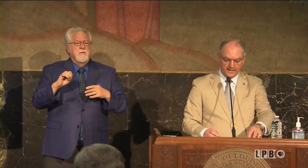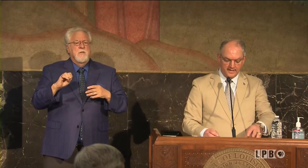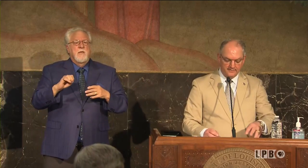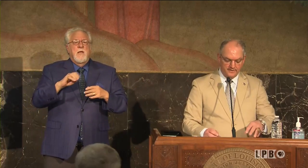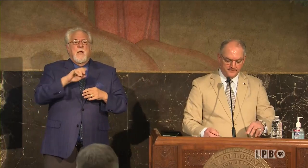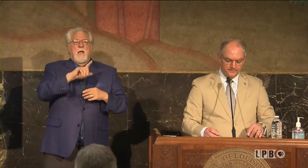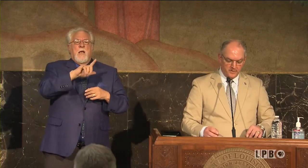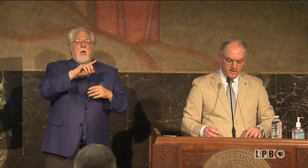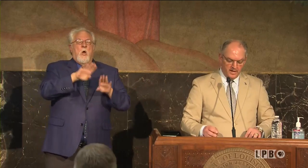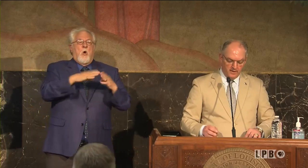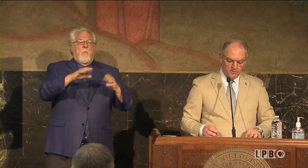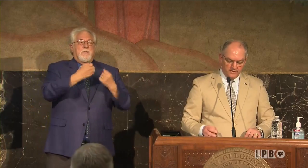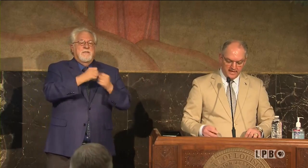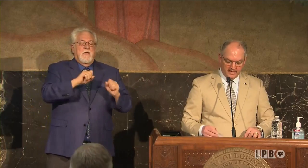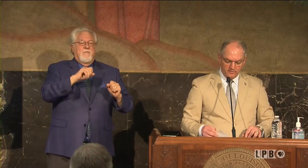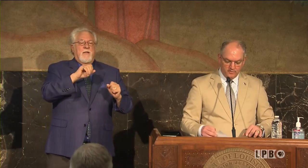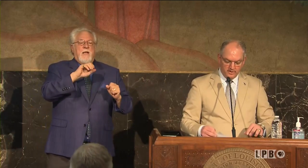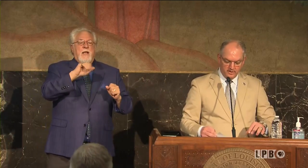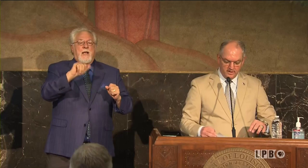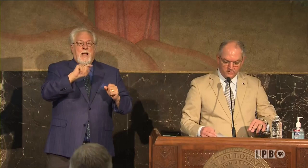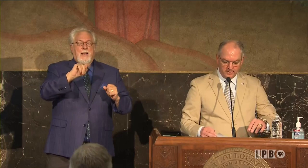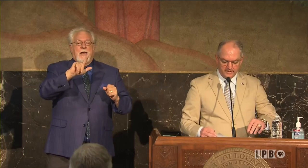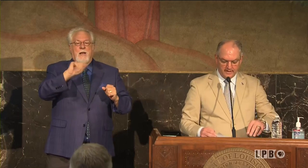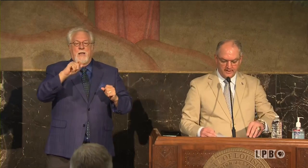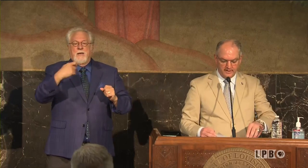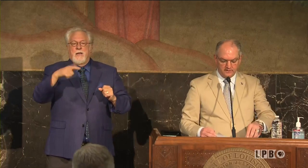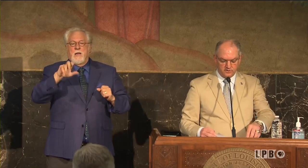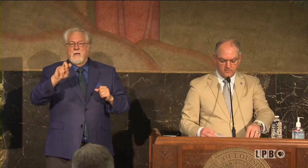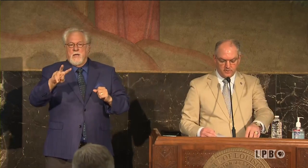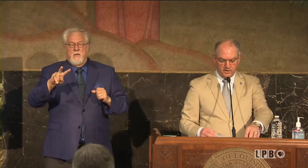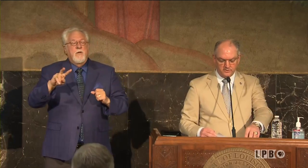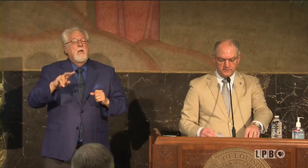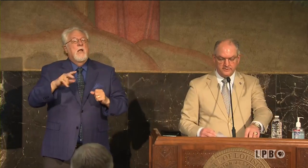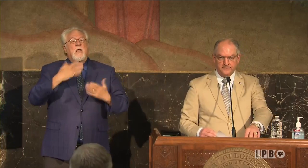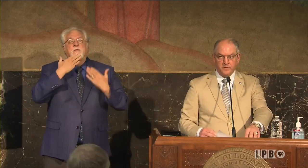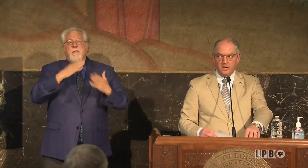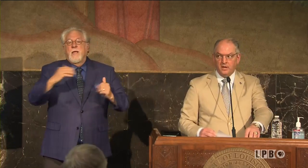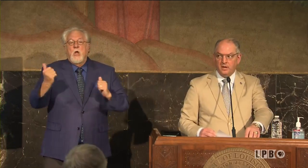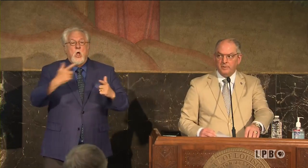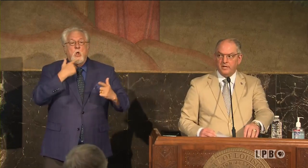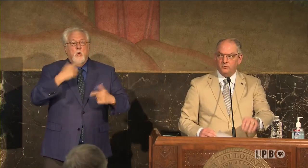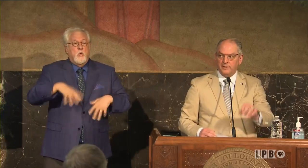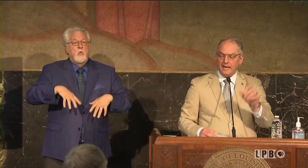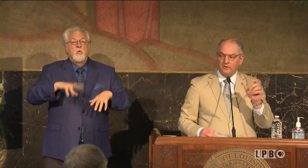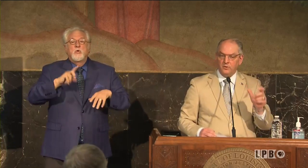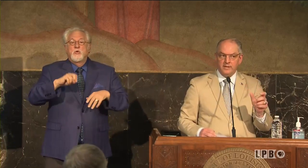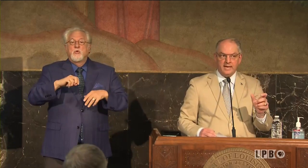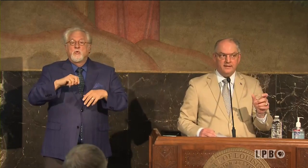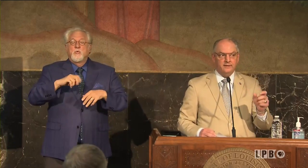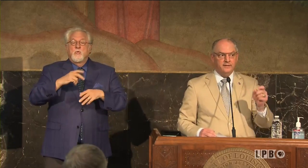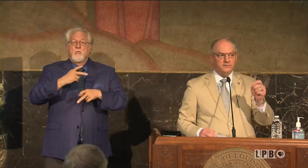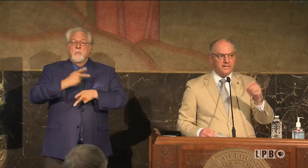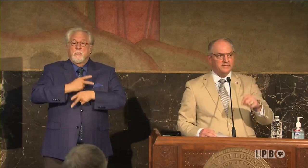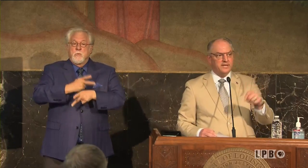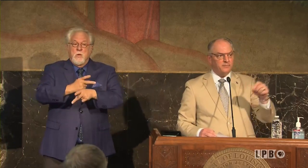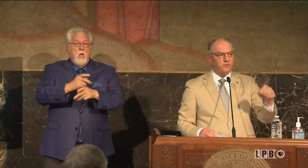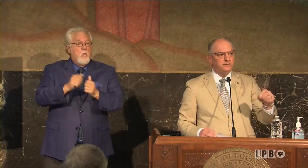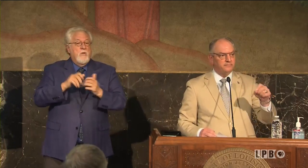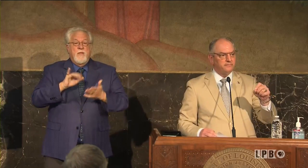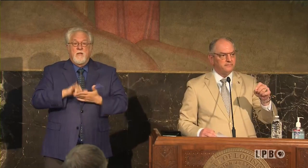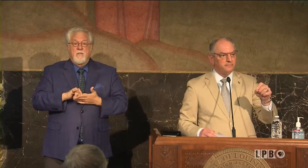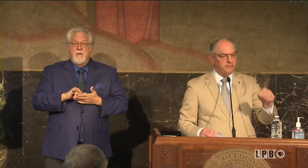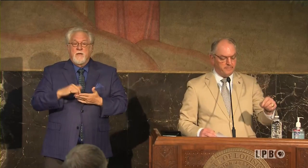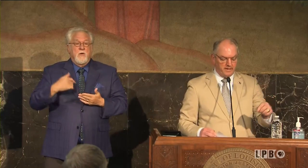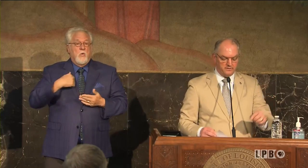opensafely.la.gov. And I want to thank everyone who's been taking the necessary precautions because without doing that, this next step